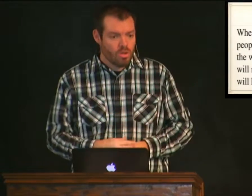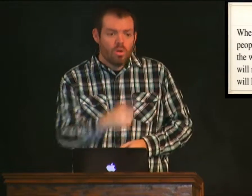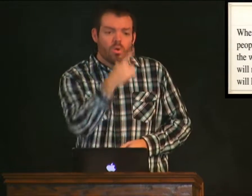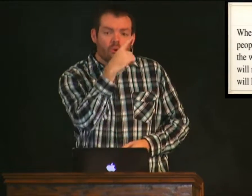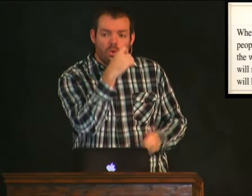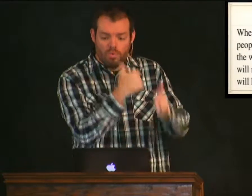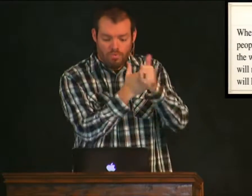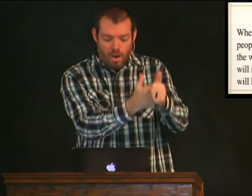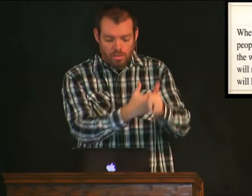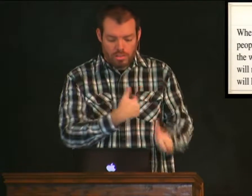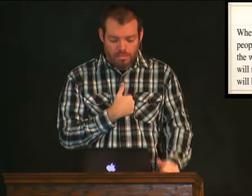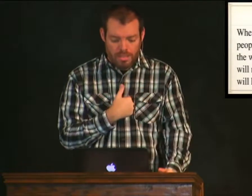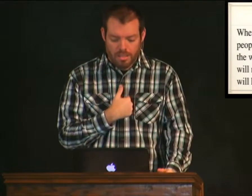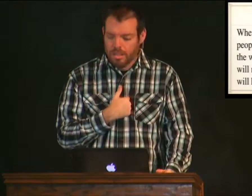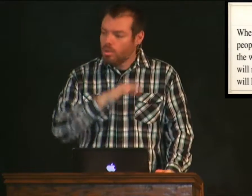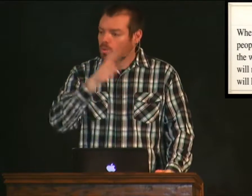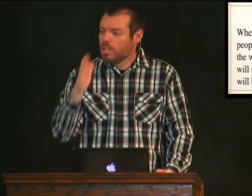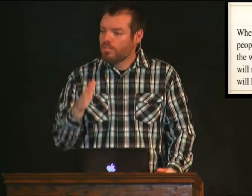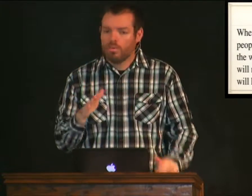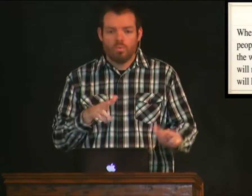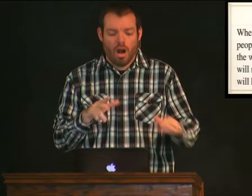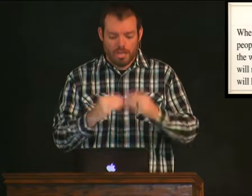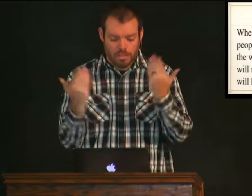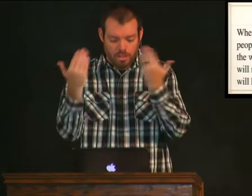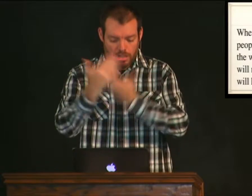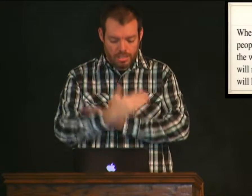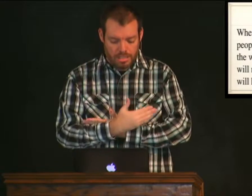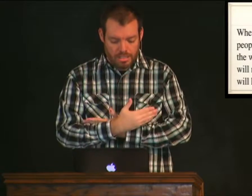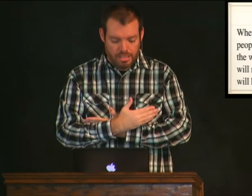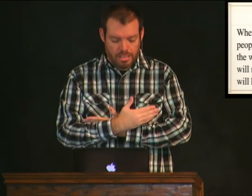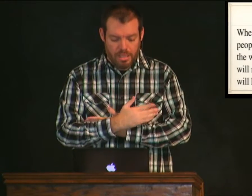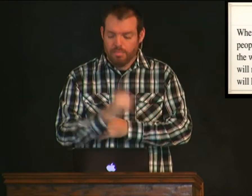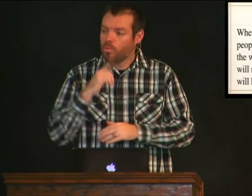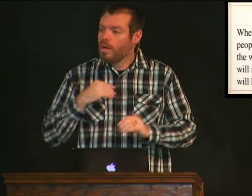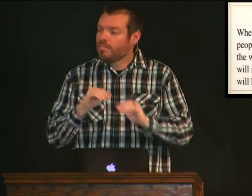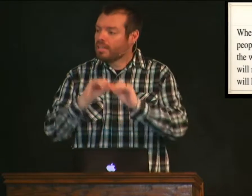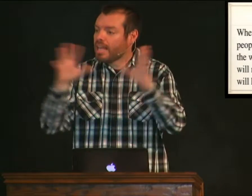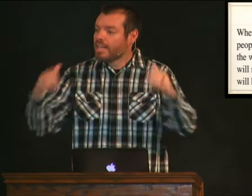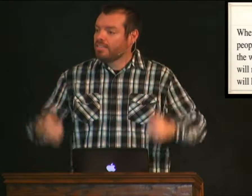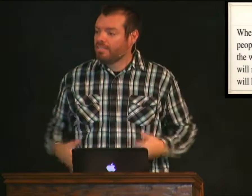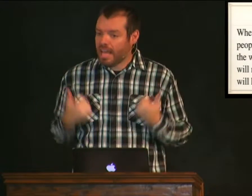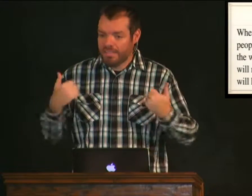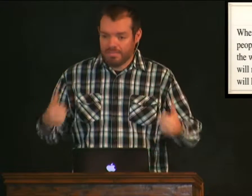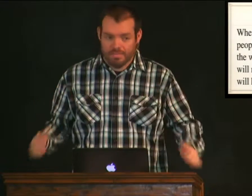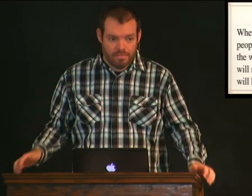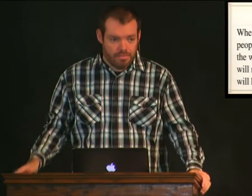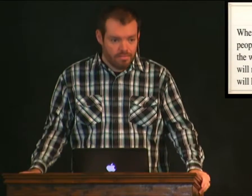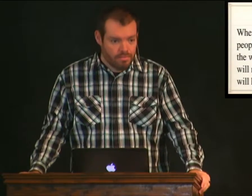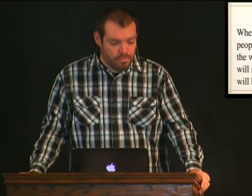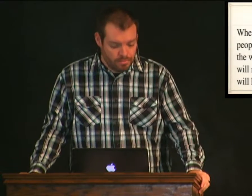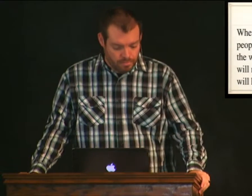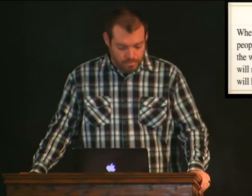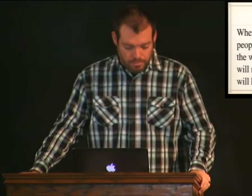world. Who follows me will never walk in darkness, but will have the light of life.